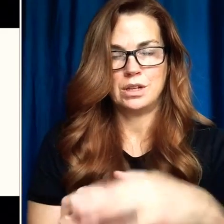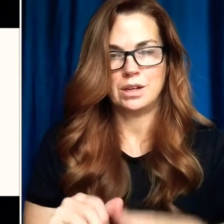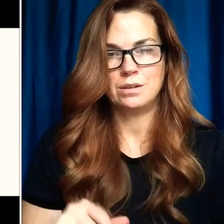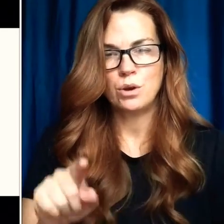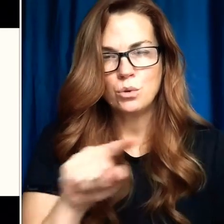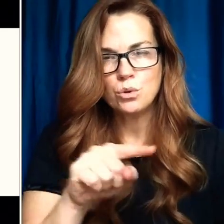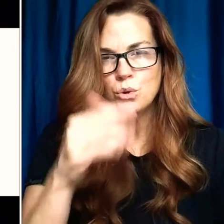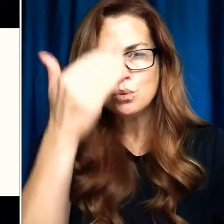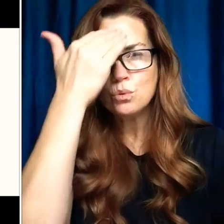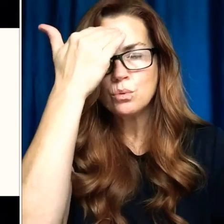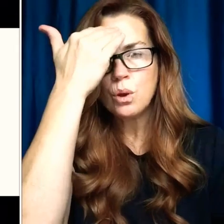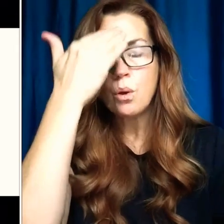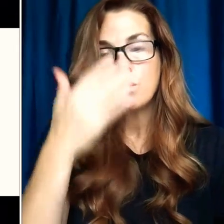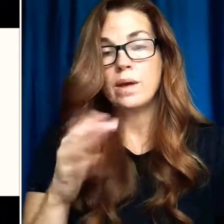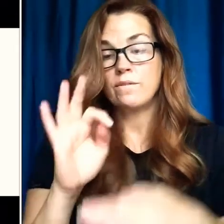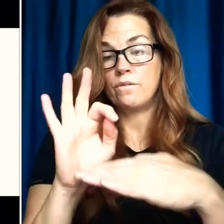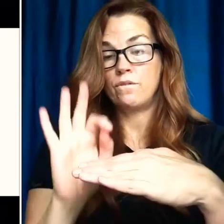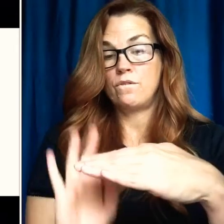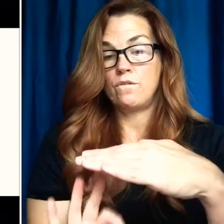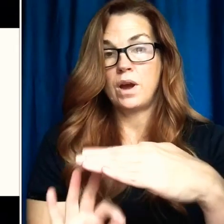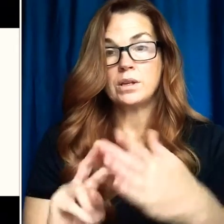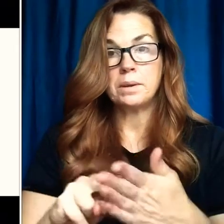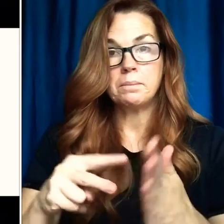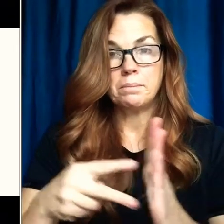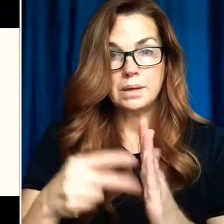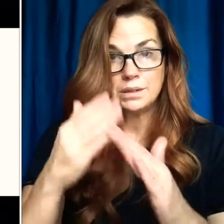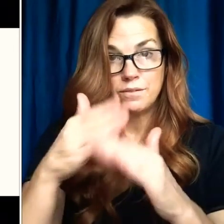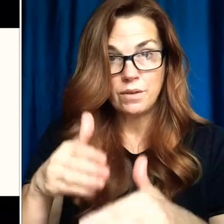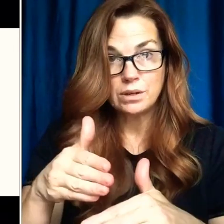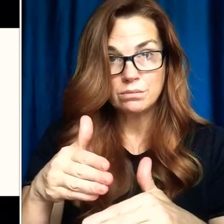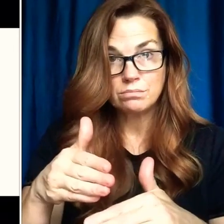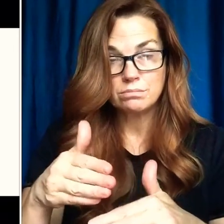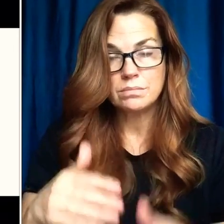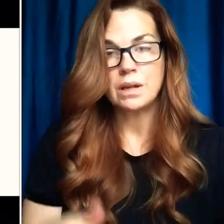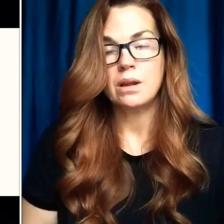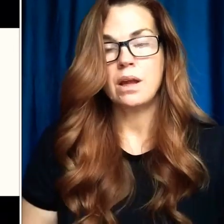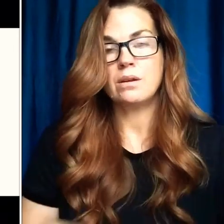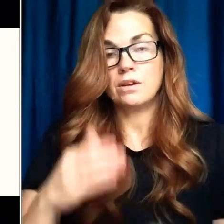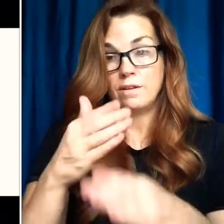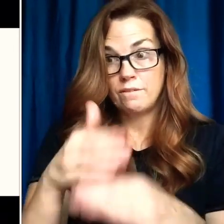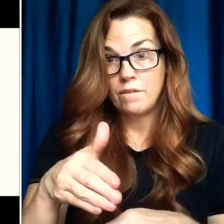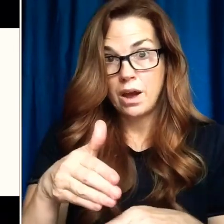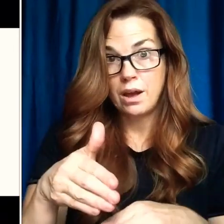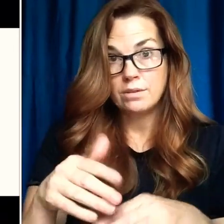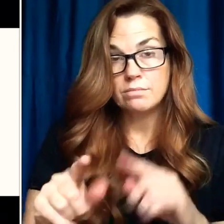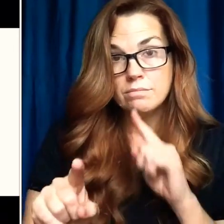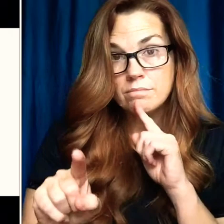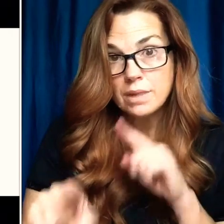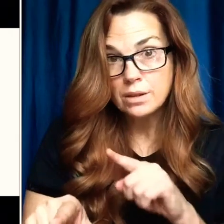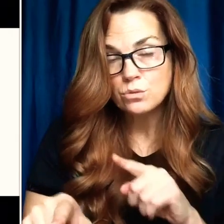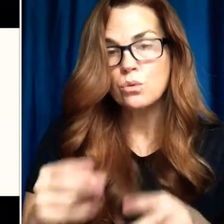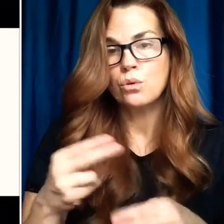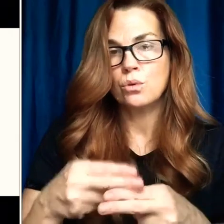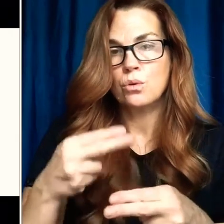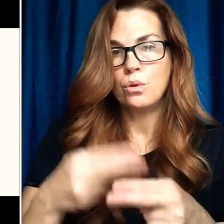to a division problem is called the quotient, you now understand why Q is the symbol for rational